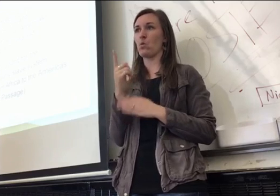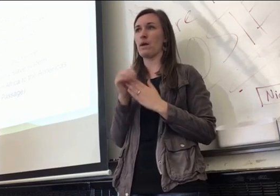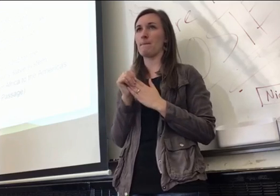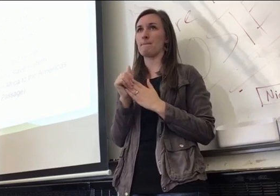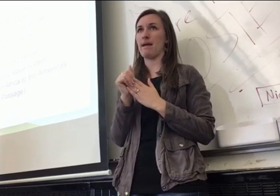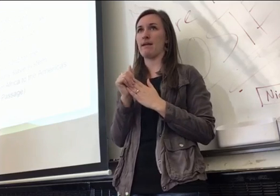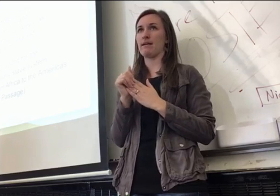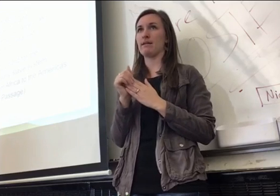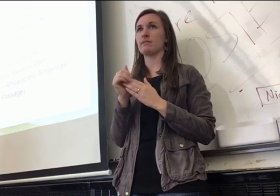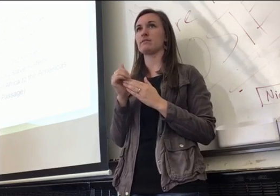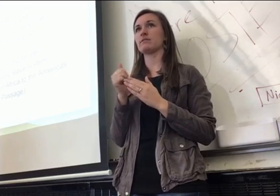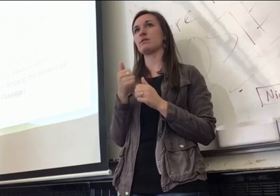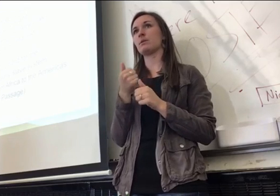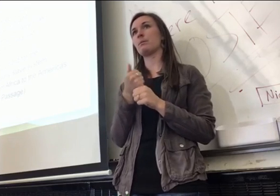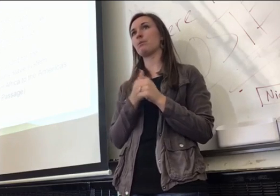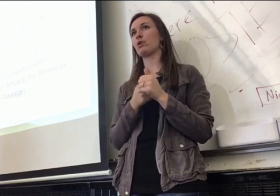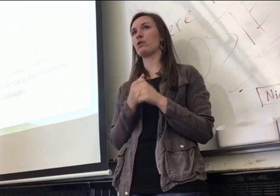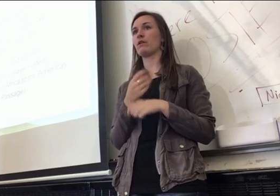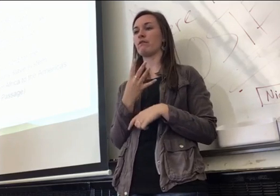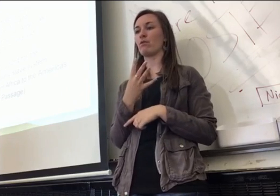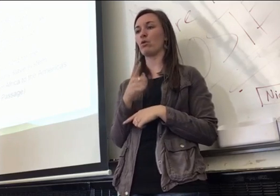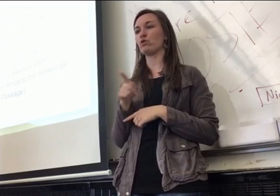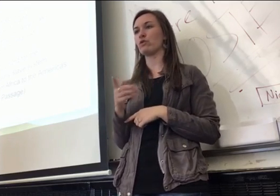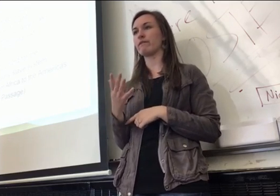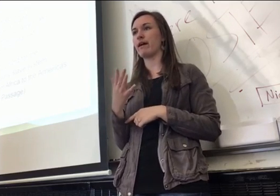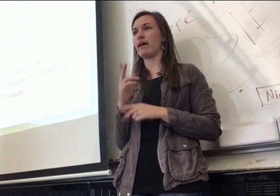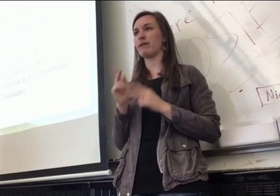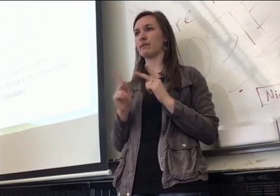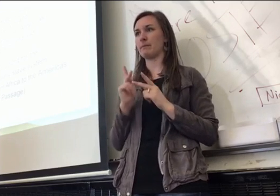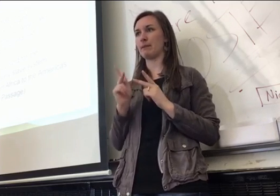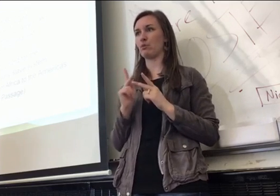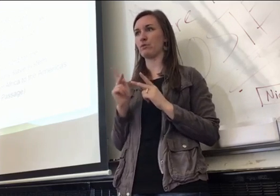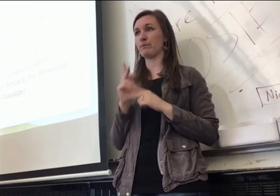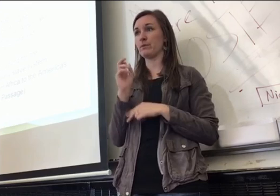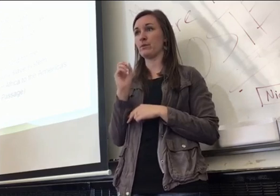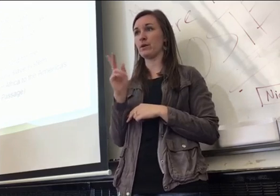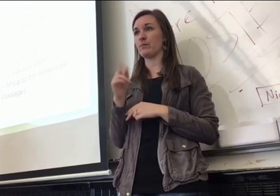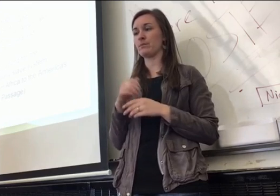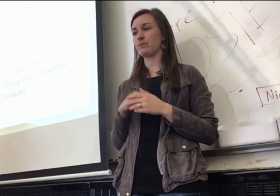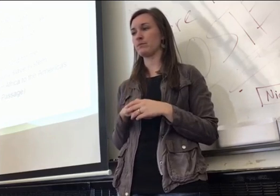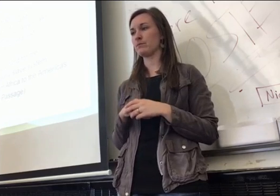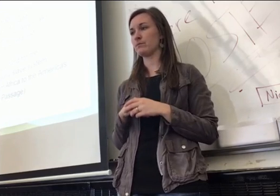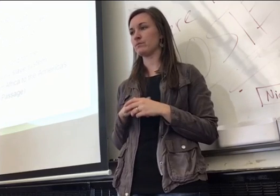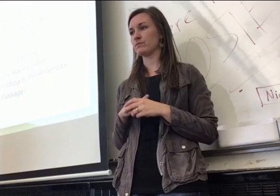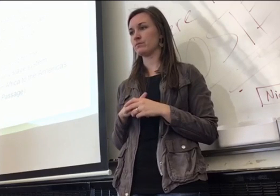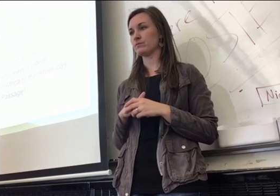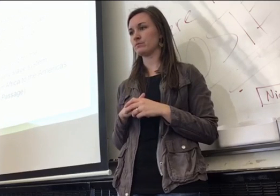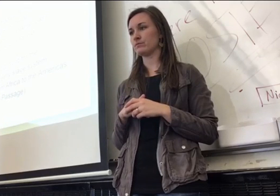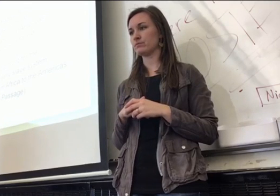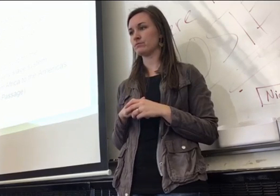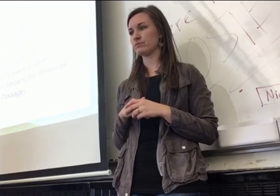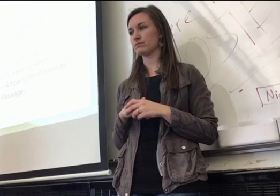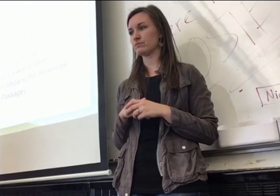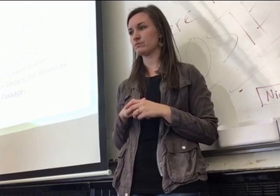packet per maybe 4 or 5 people in it, okay? So